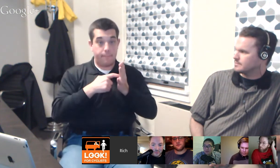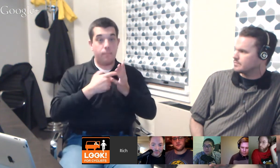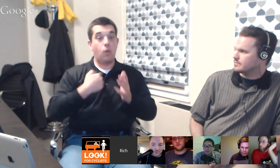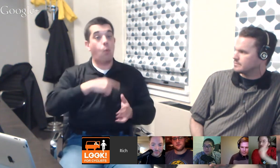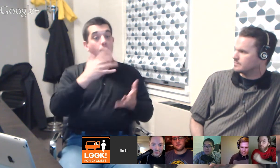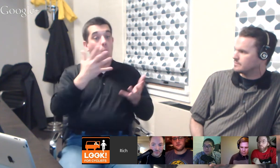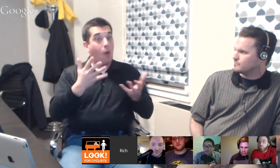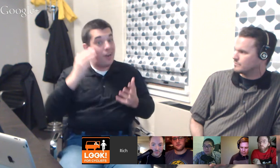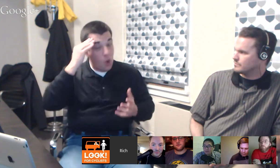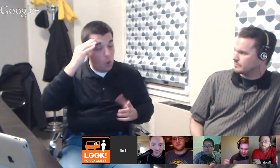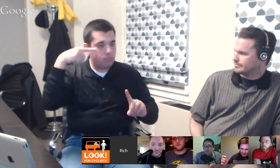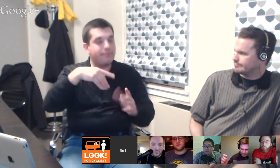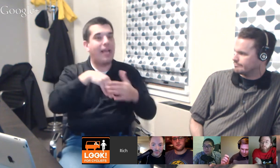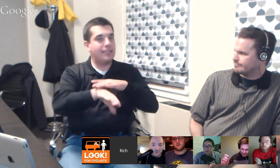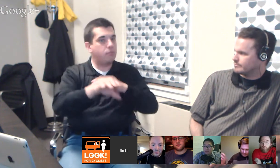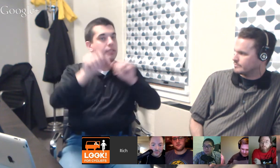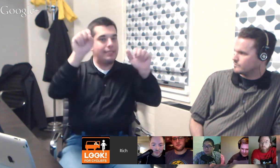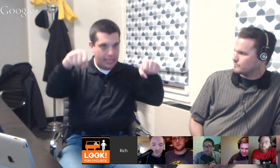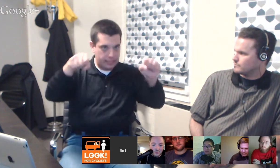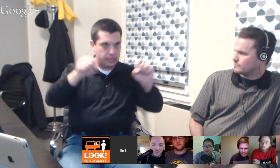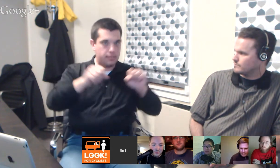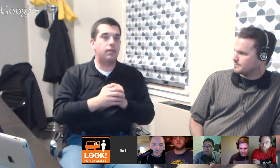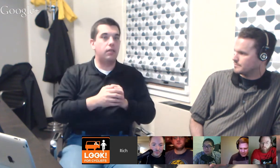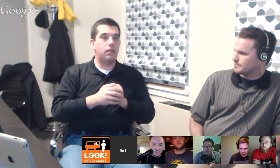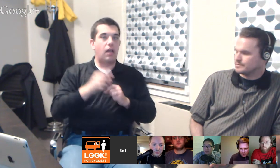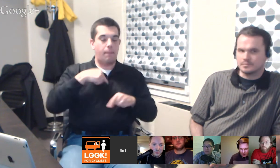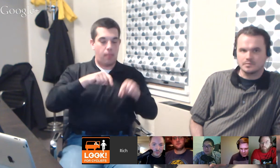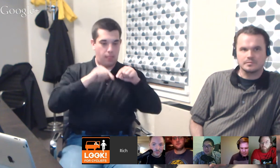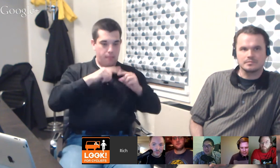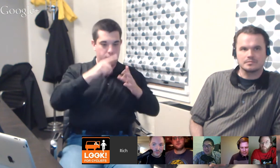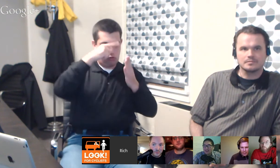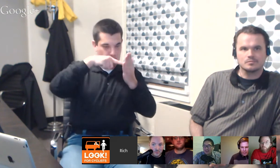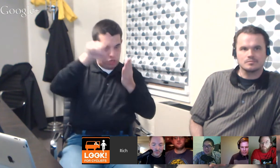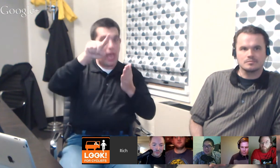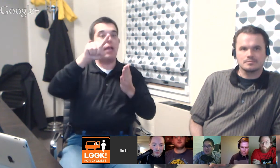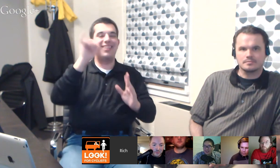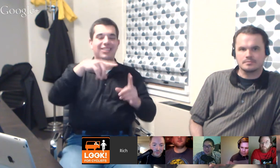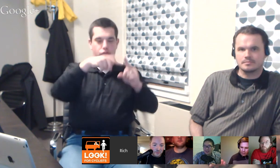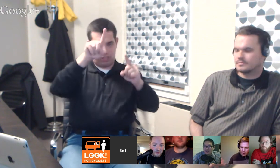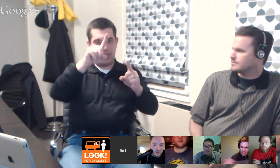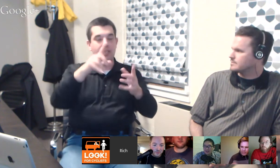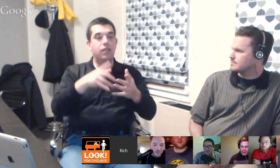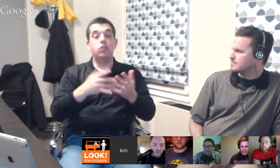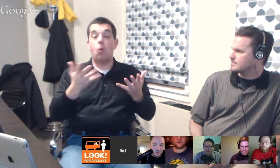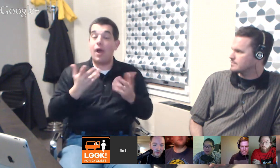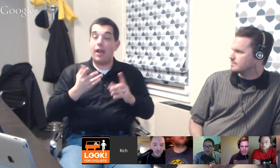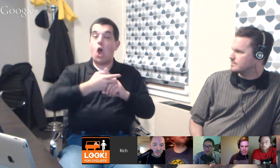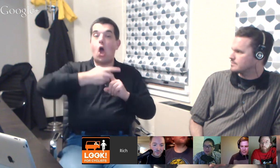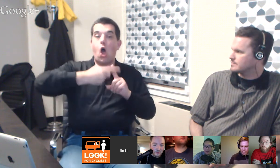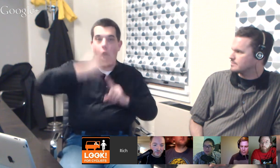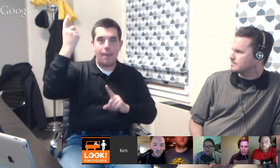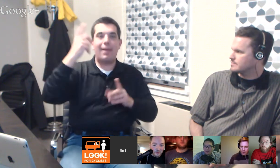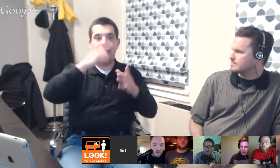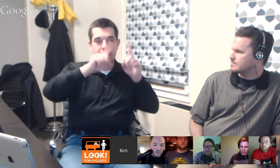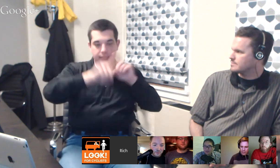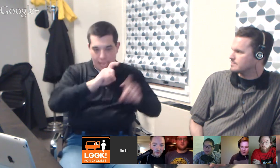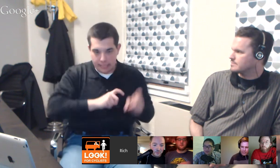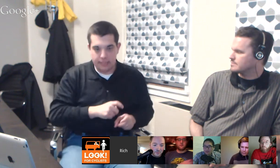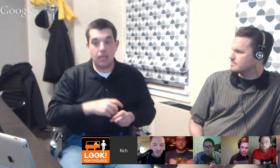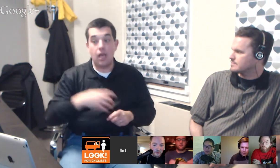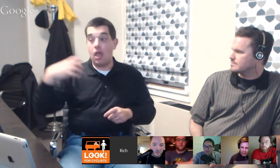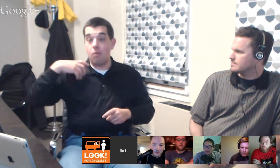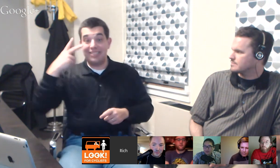that we're accessible when I click that checkbox, right? And so we want to run these automated tests, and they think, well, if the boss